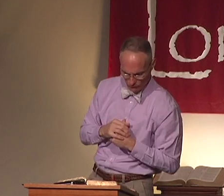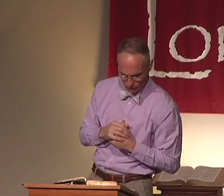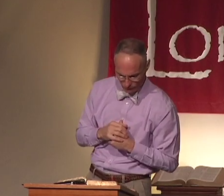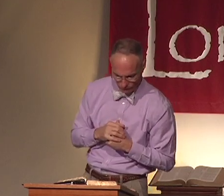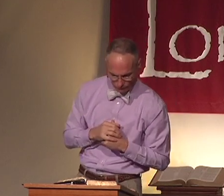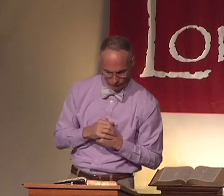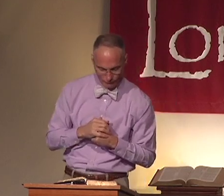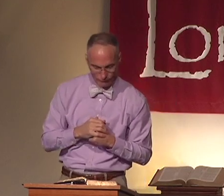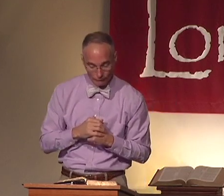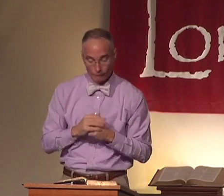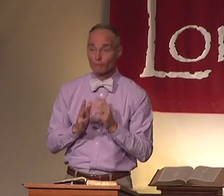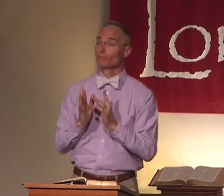of the Jewish leaders.